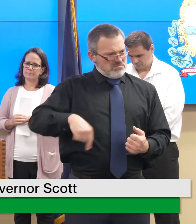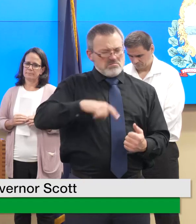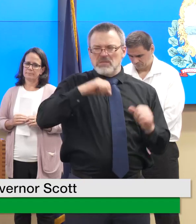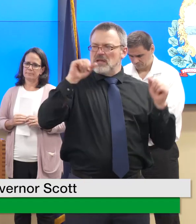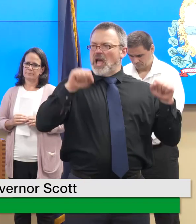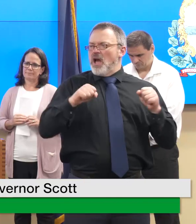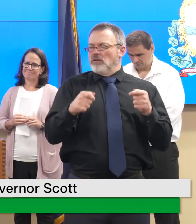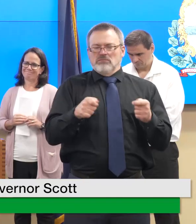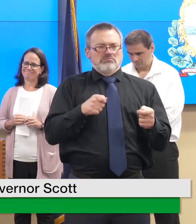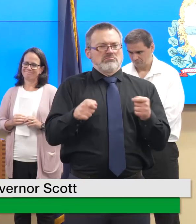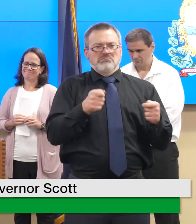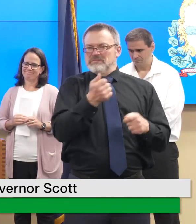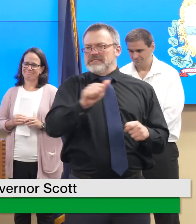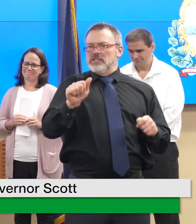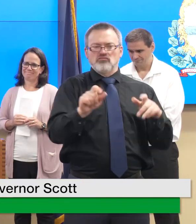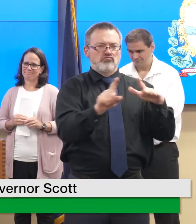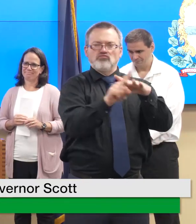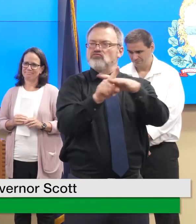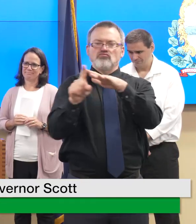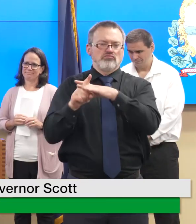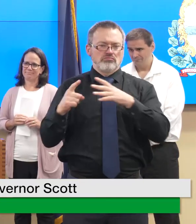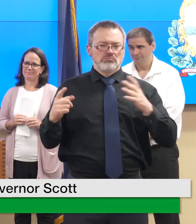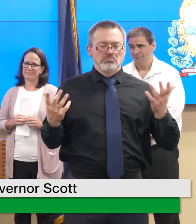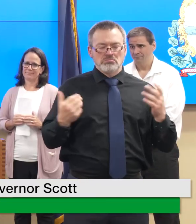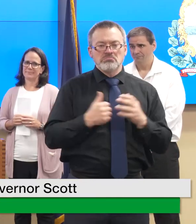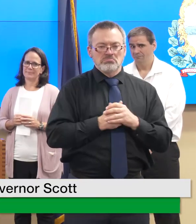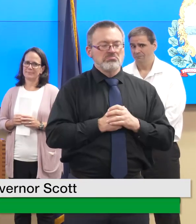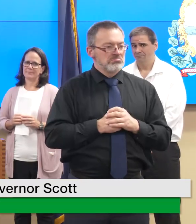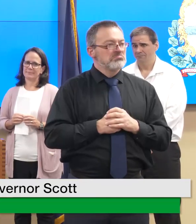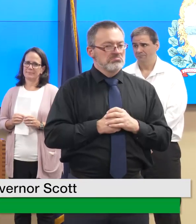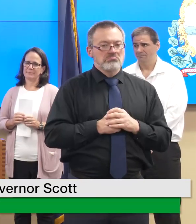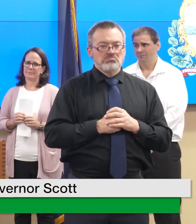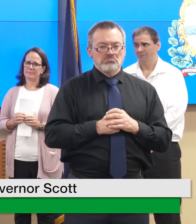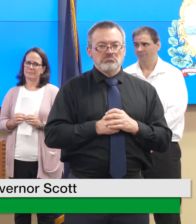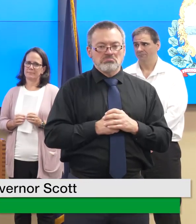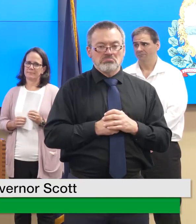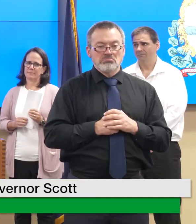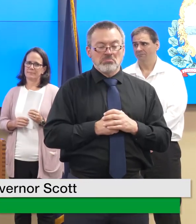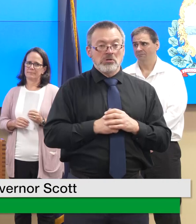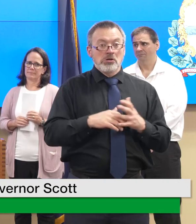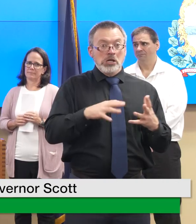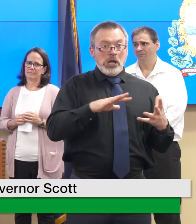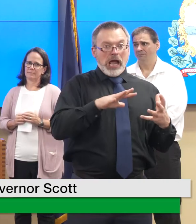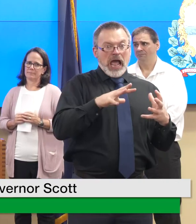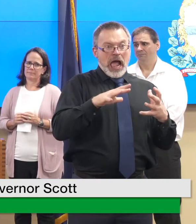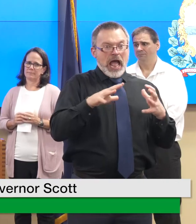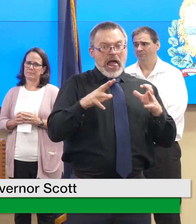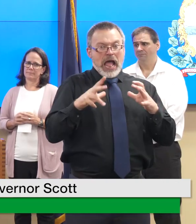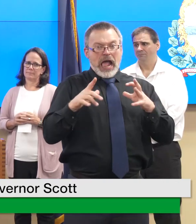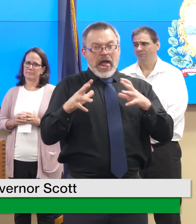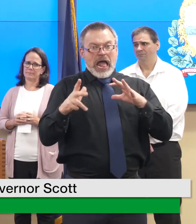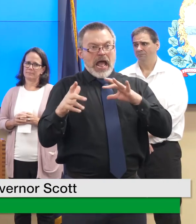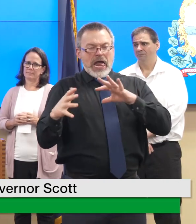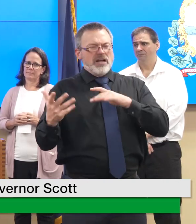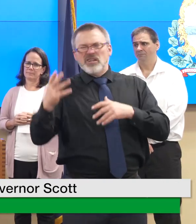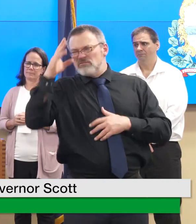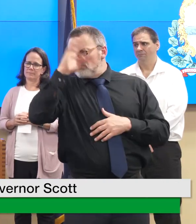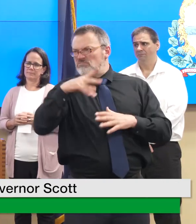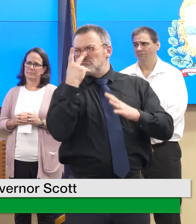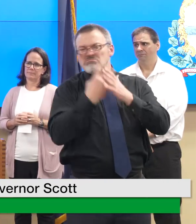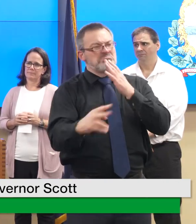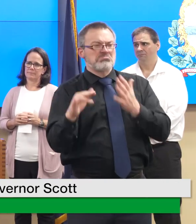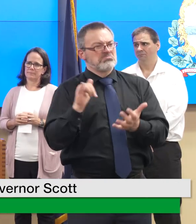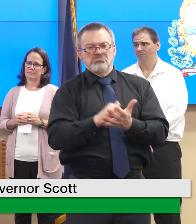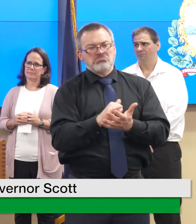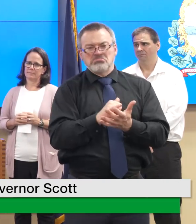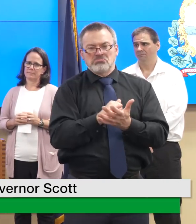would never challenge her because there are always going to be worse and bigger events that we can't foresee. But that's why these teams and their